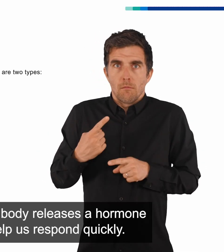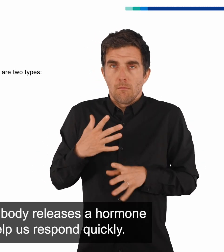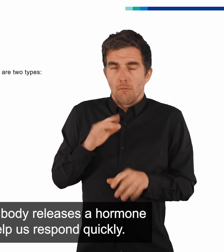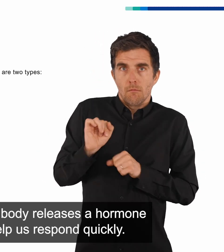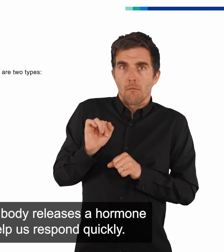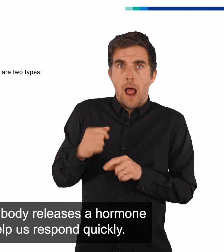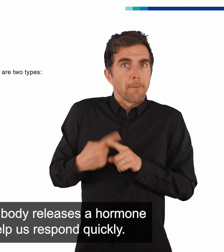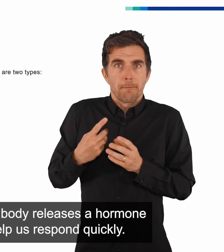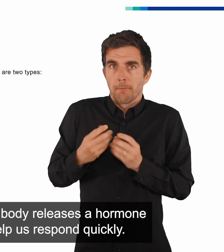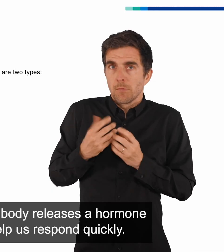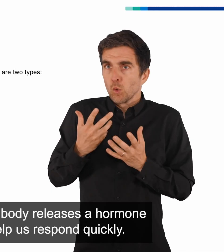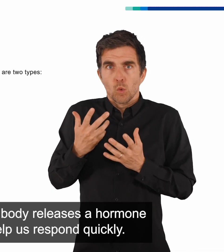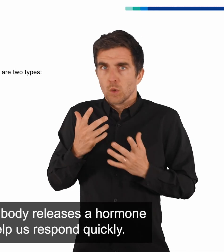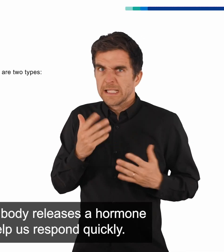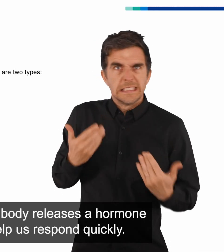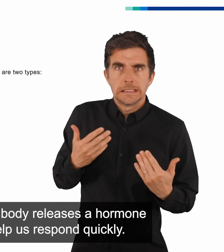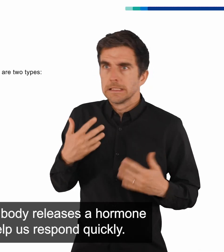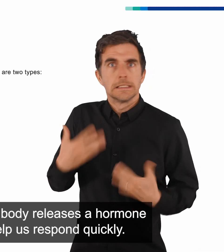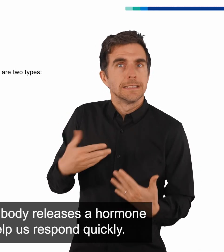There are many ways to help manage stress.